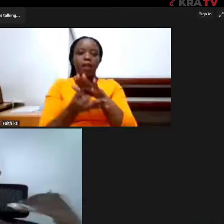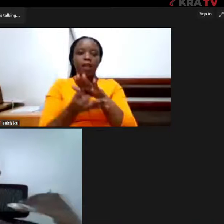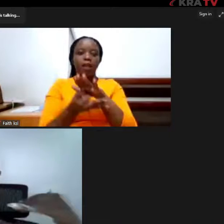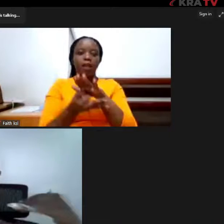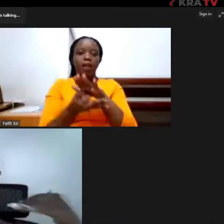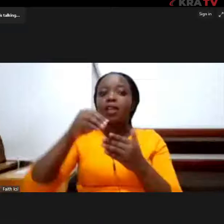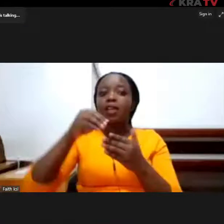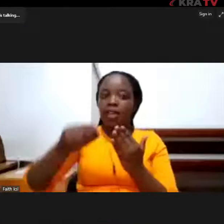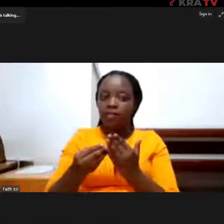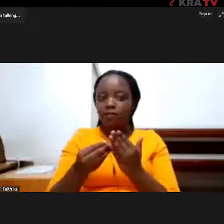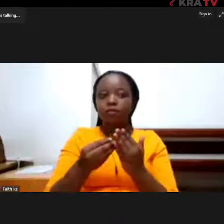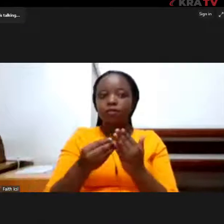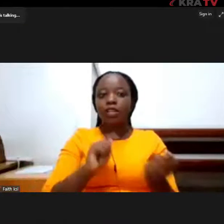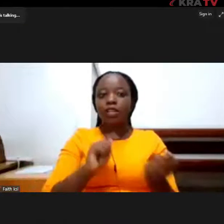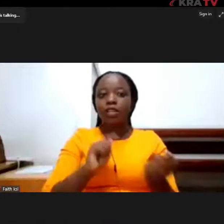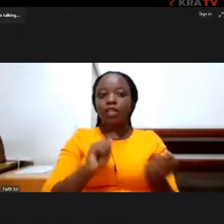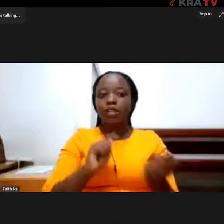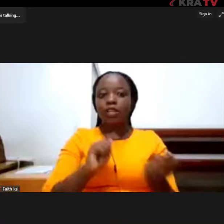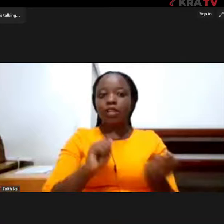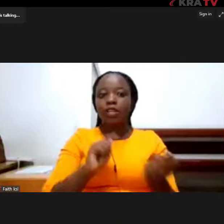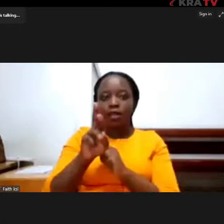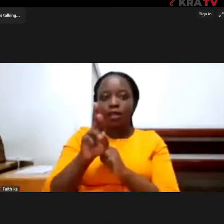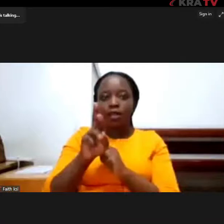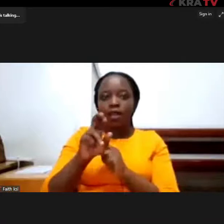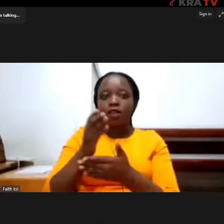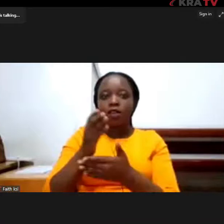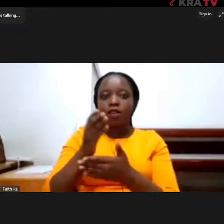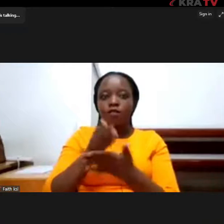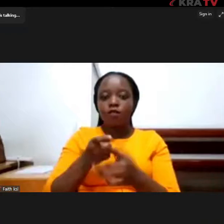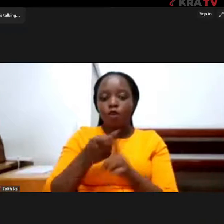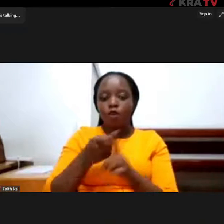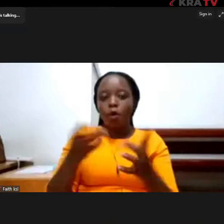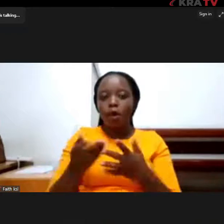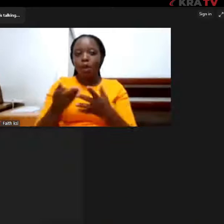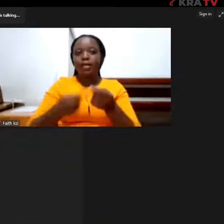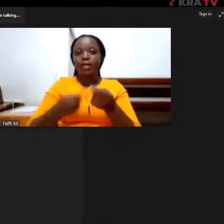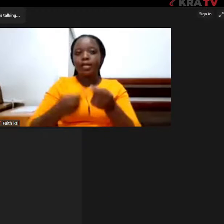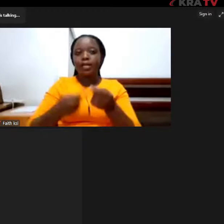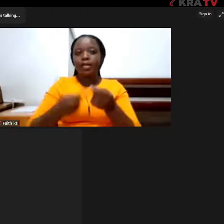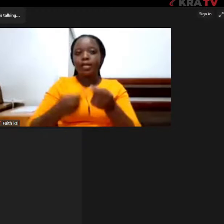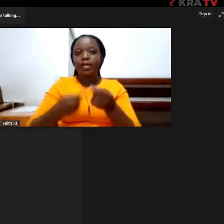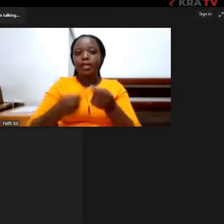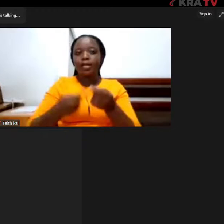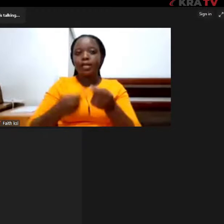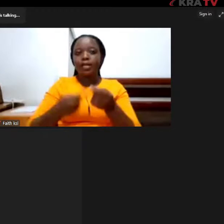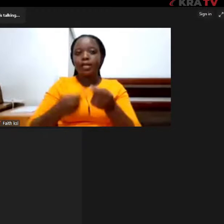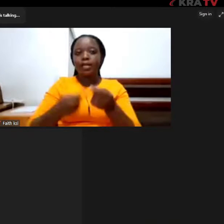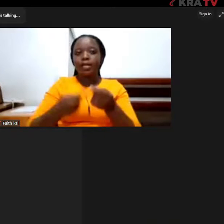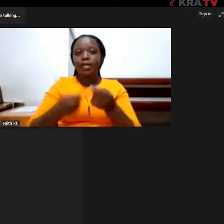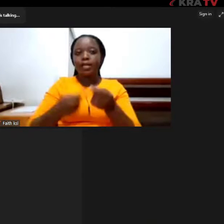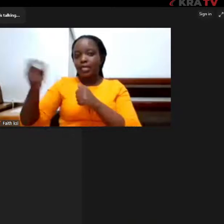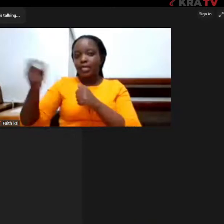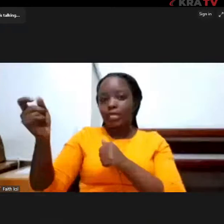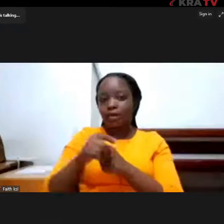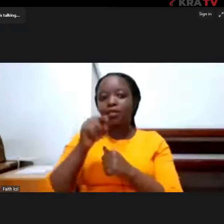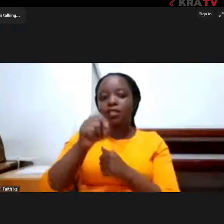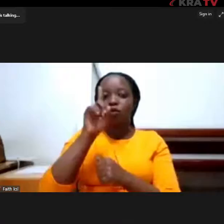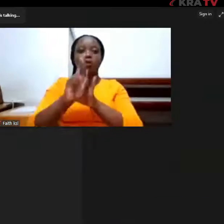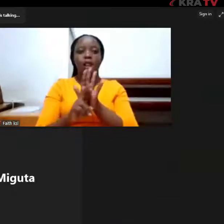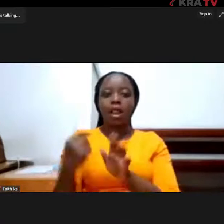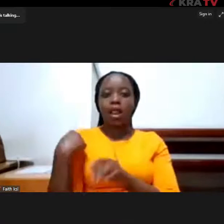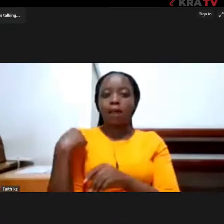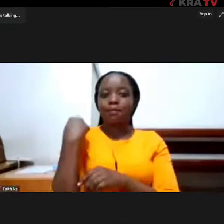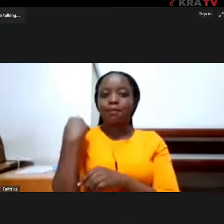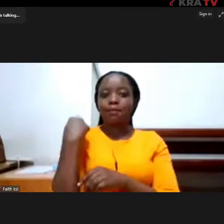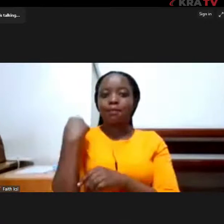as long as they are still within 6 months, that is one of the conditions. The second one is they have been transmitted by TIMS